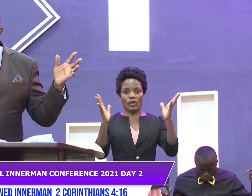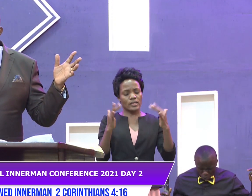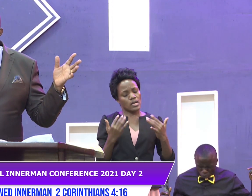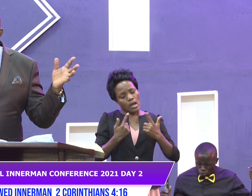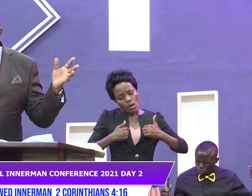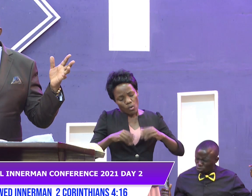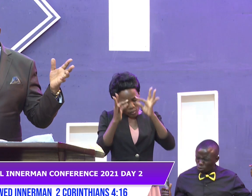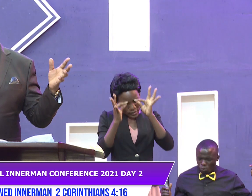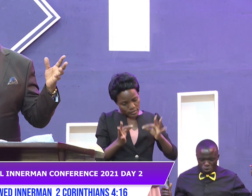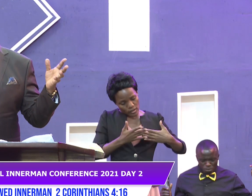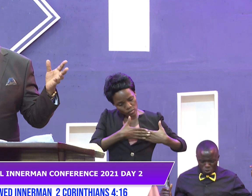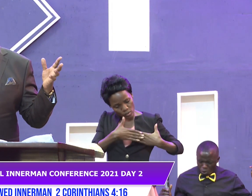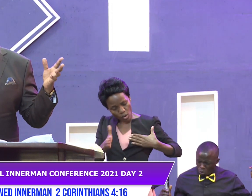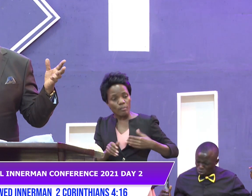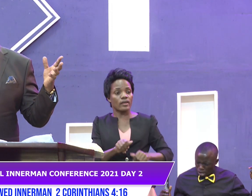wole mukama.